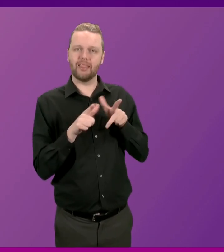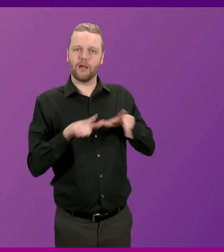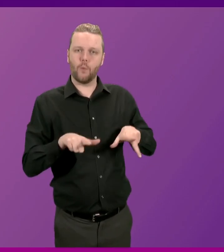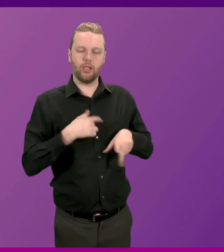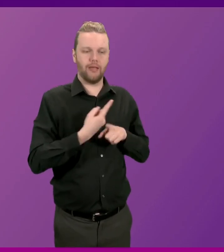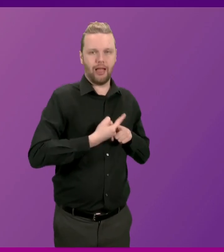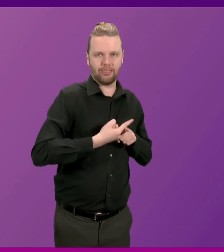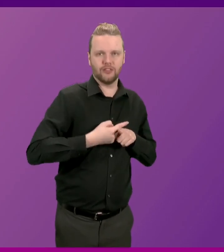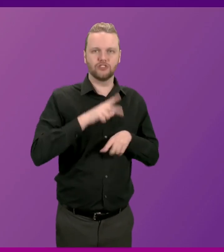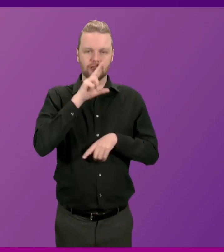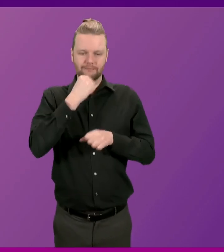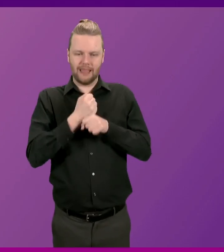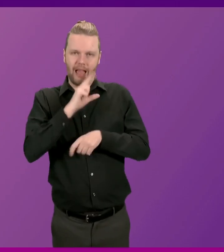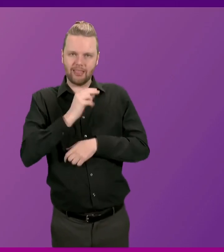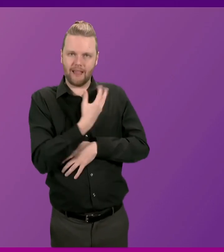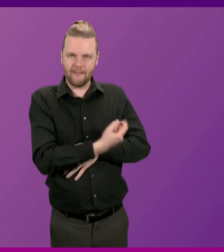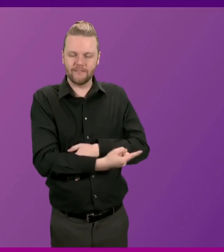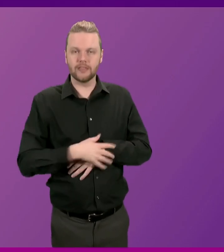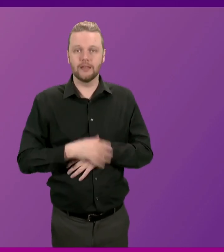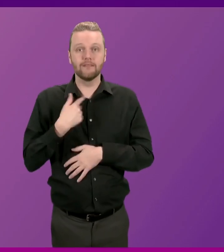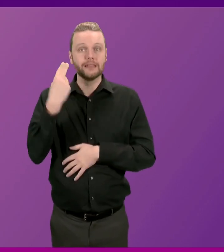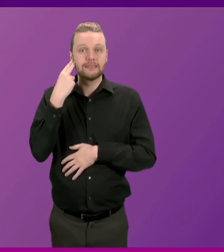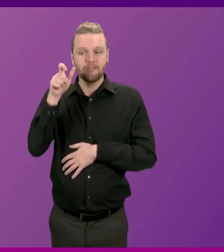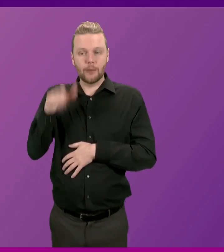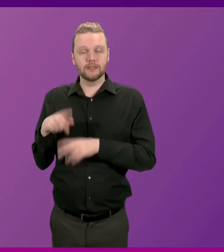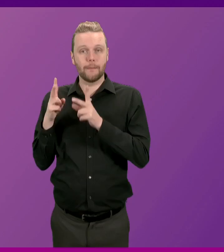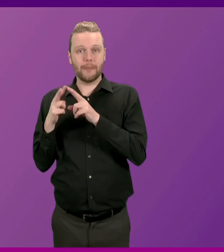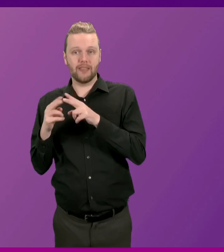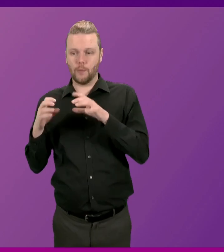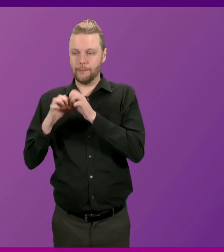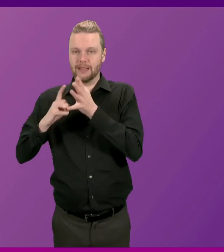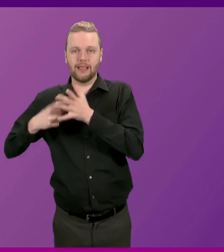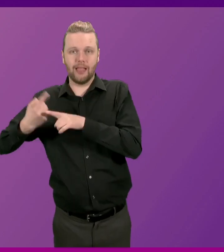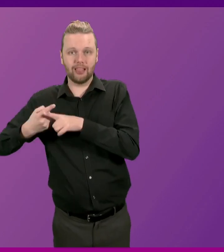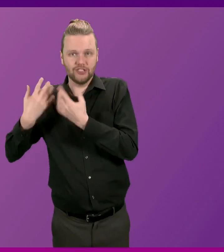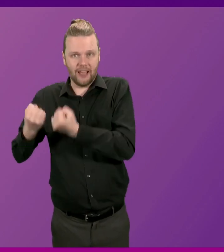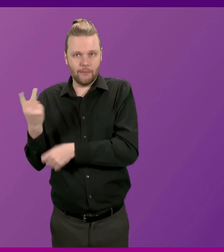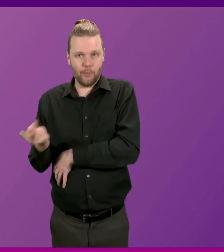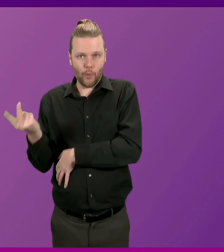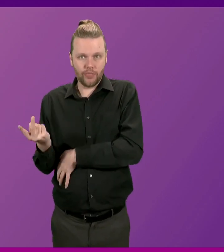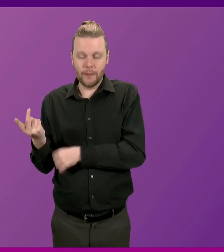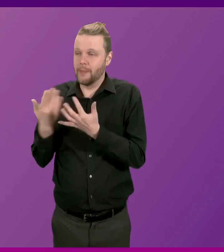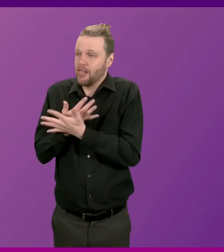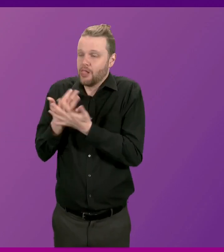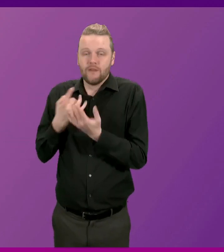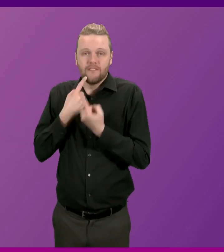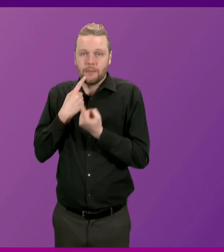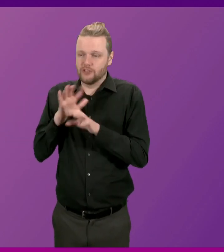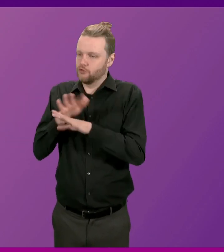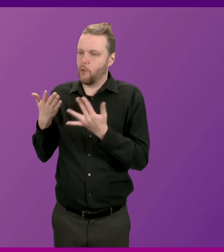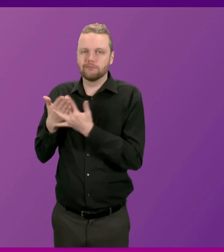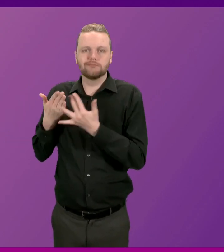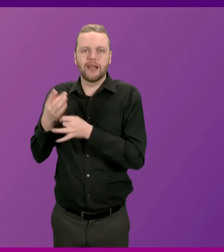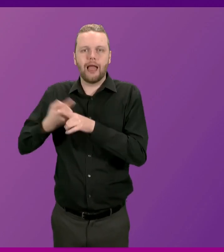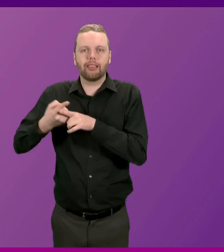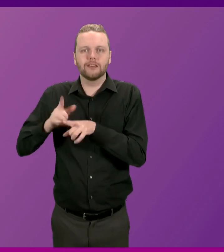English and Gaelic. Even if a deaf person is bilingual between BSL and English, a lot of information is not accessible in English because they can't hear